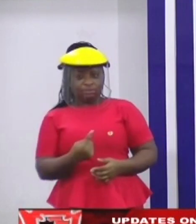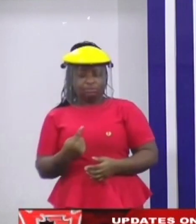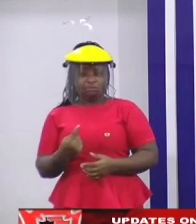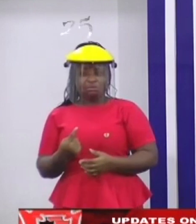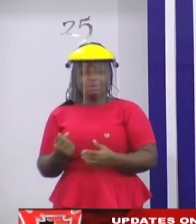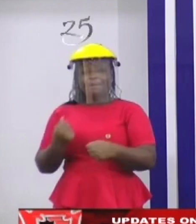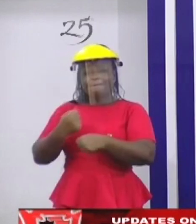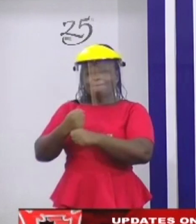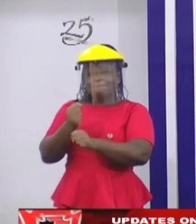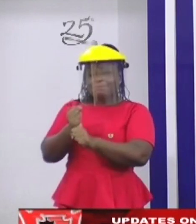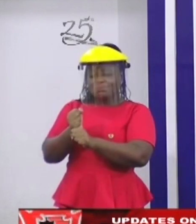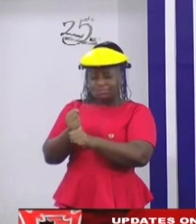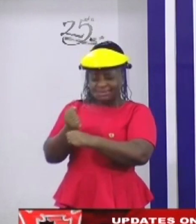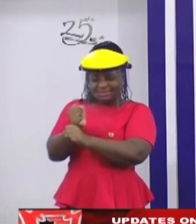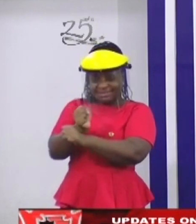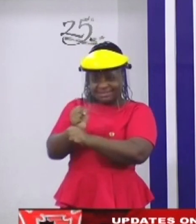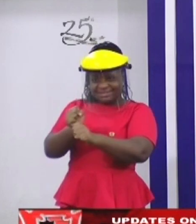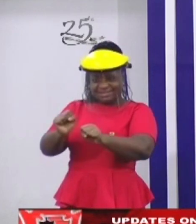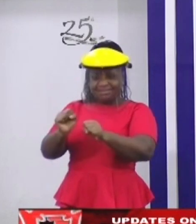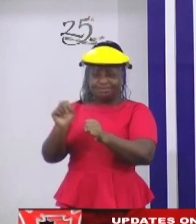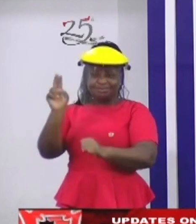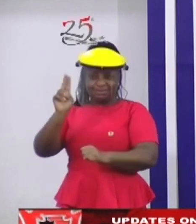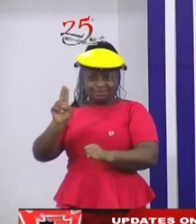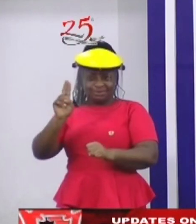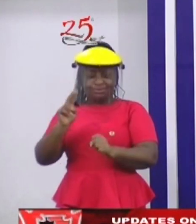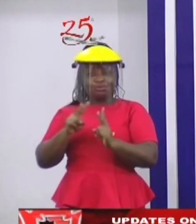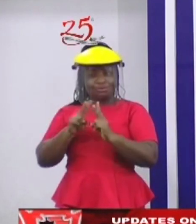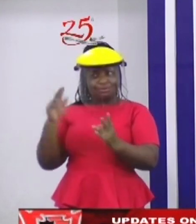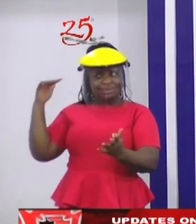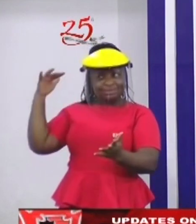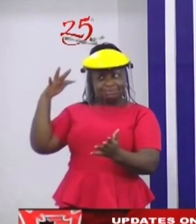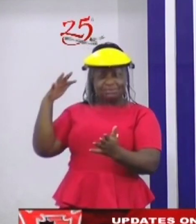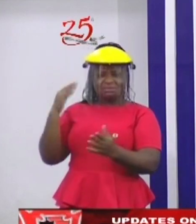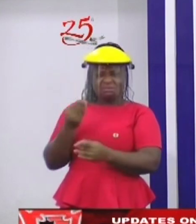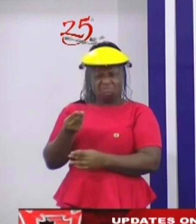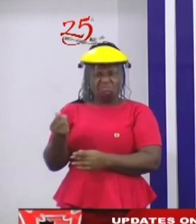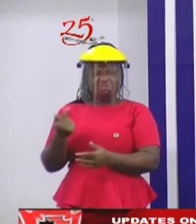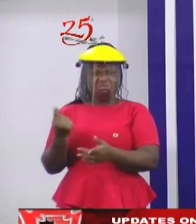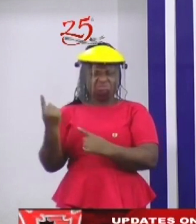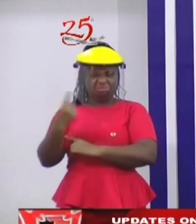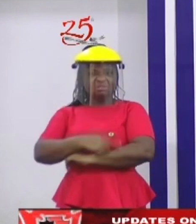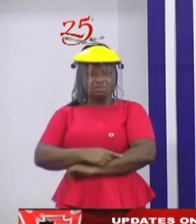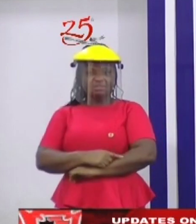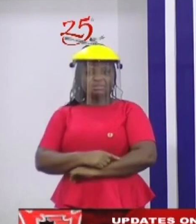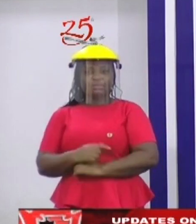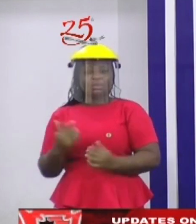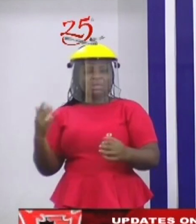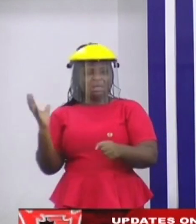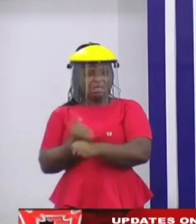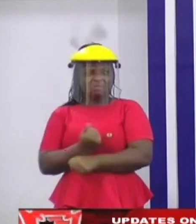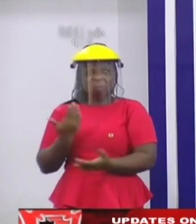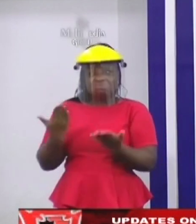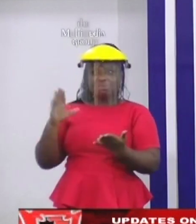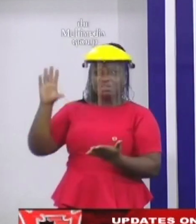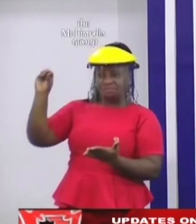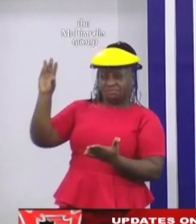That makes it safe to use for that. So we are expecting that in the next few days or so, we'll be able to upgrade about 50 of